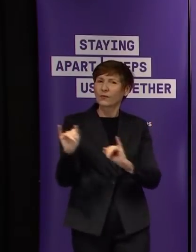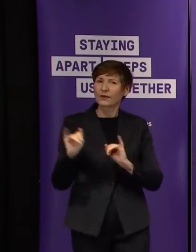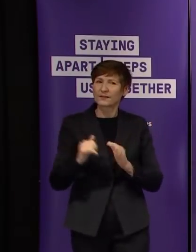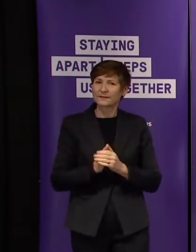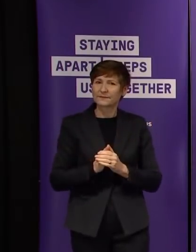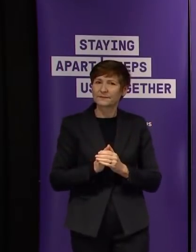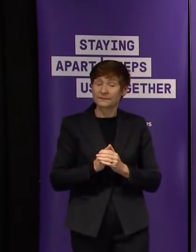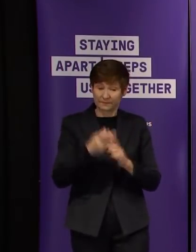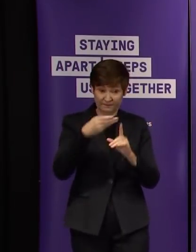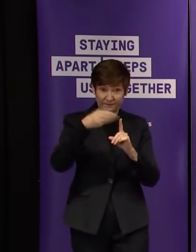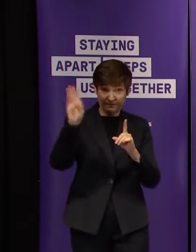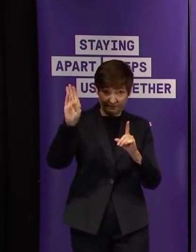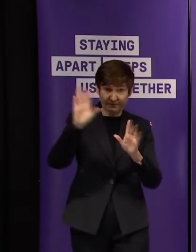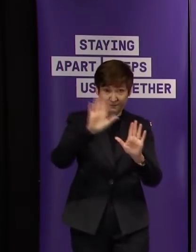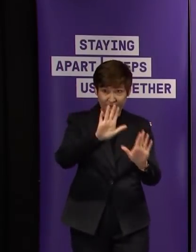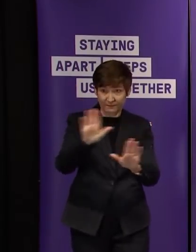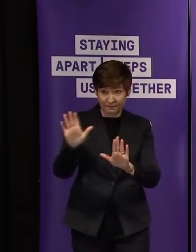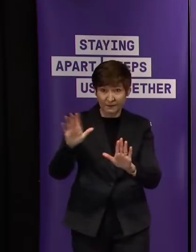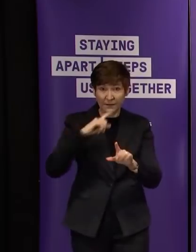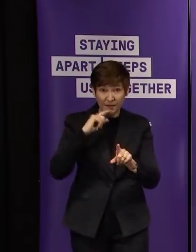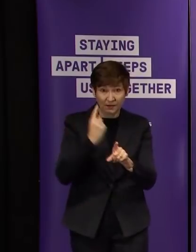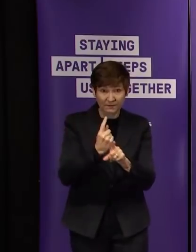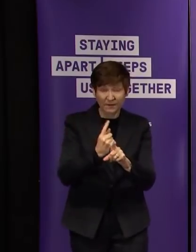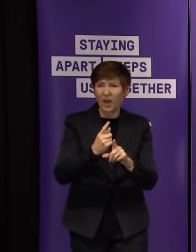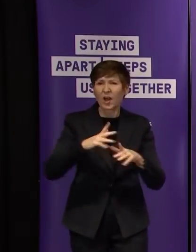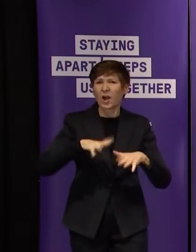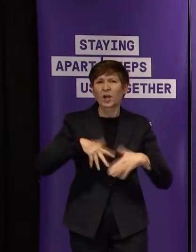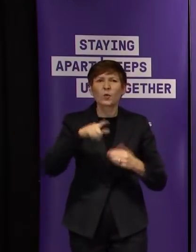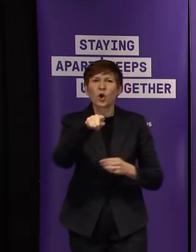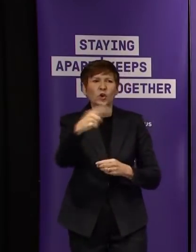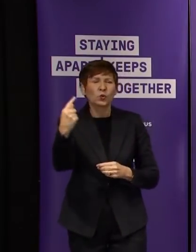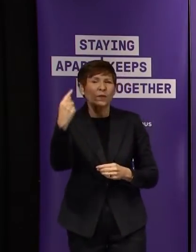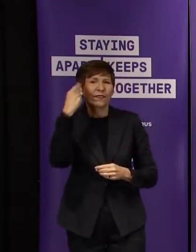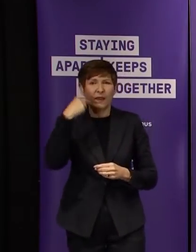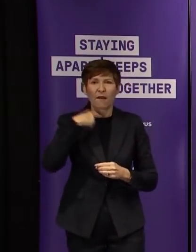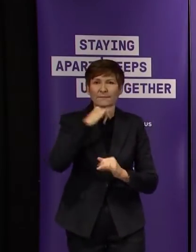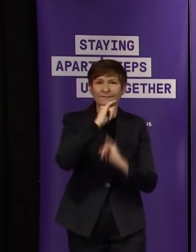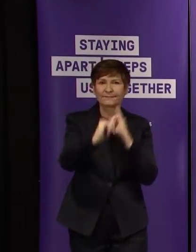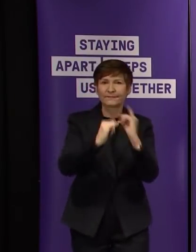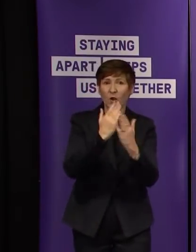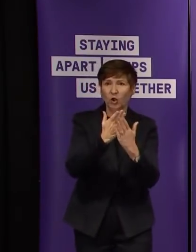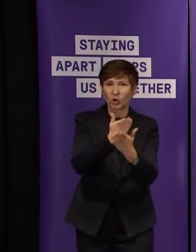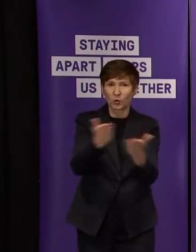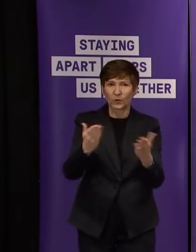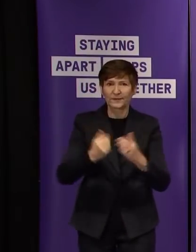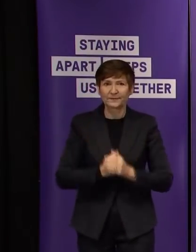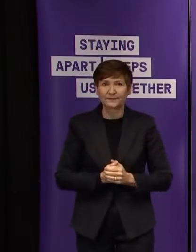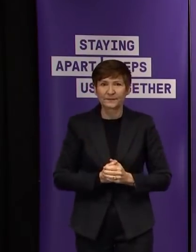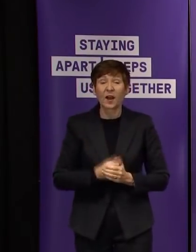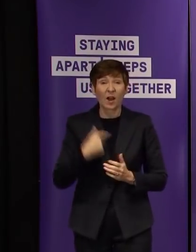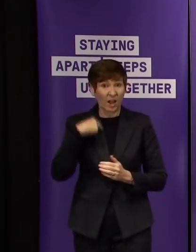tone around the place that, oh well, this is only killing older people, and they were, you know, they're at the end of their life